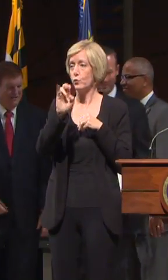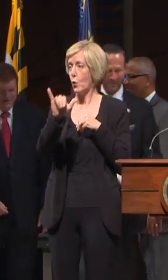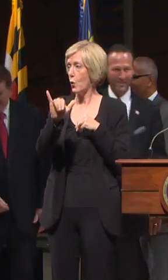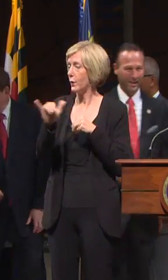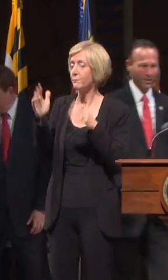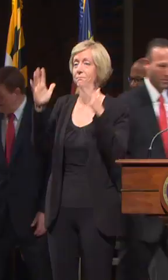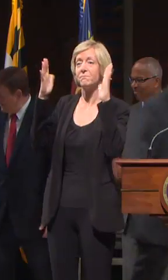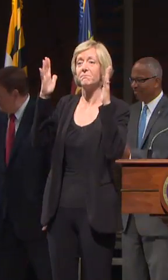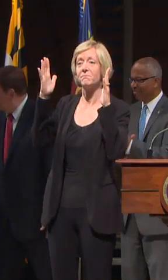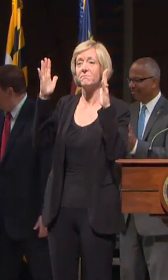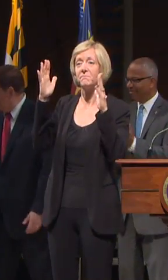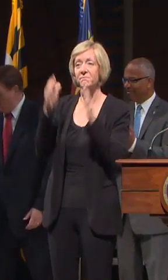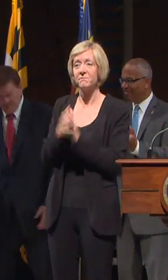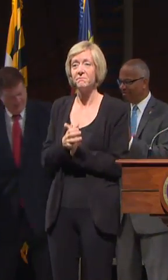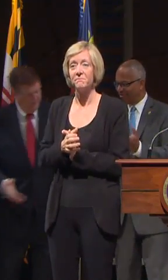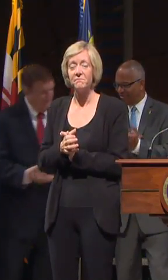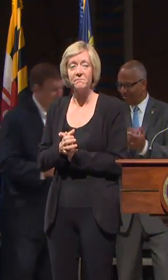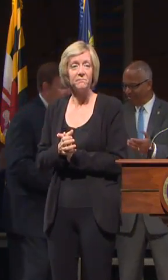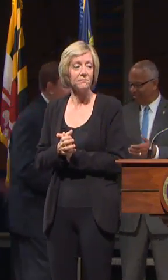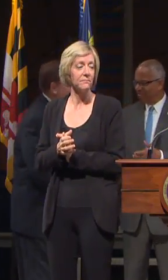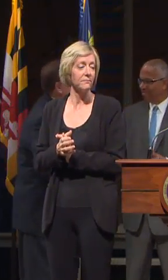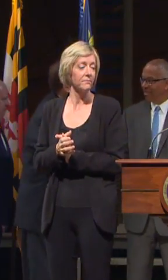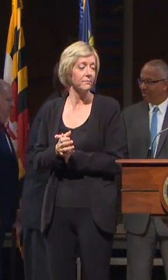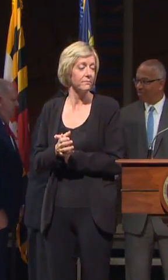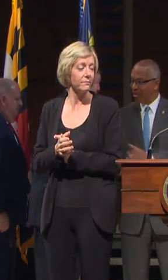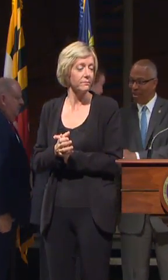let's give Roy a round of applause.